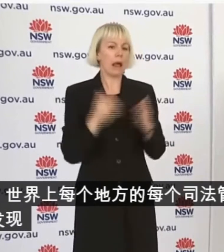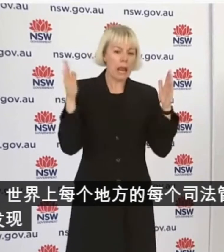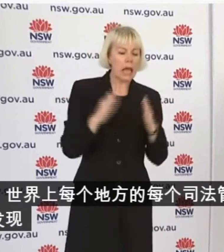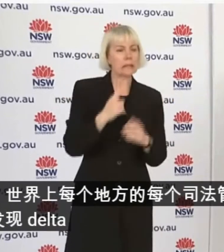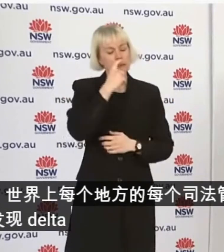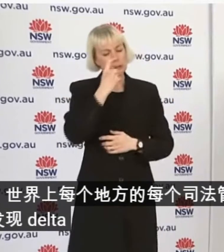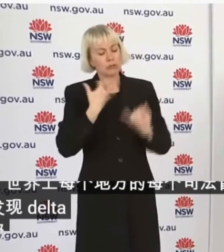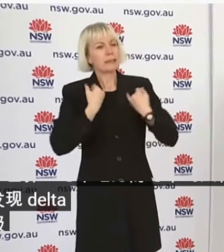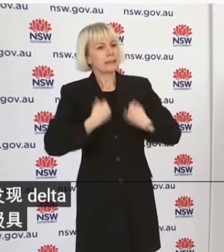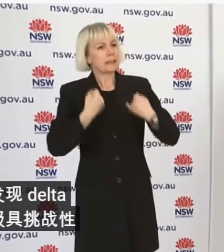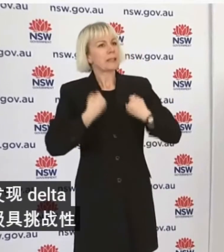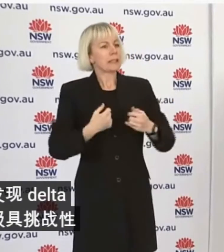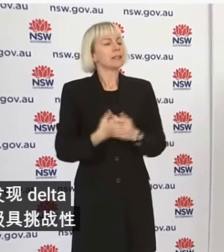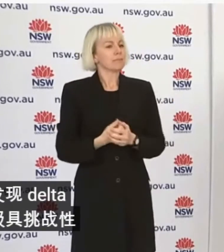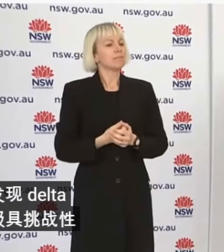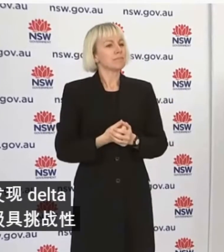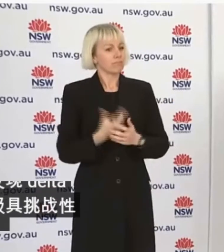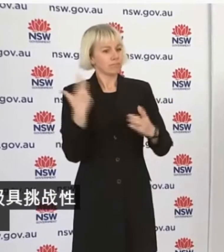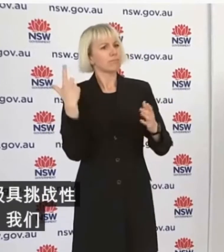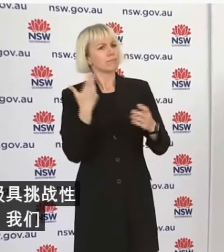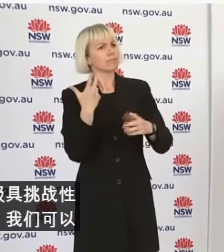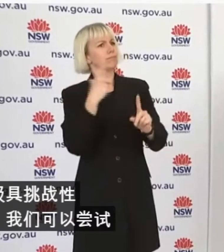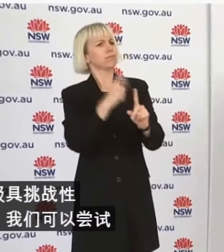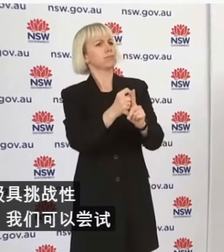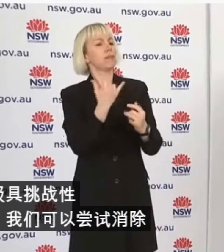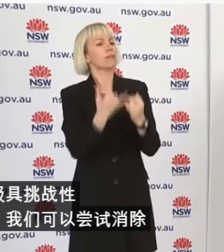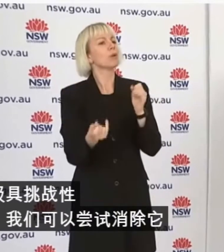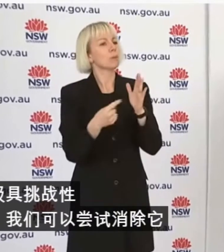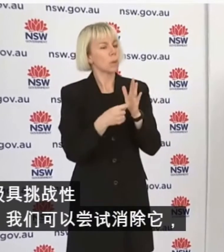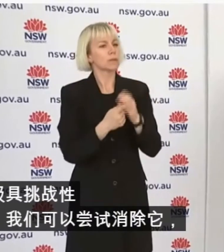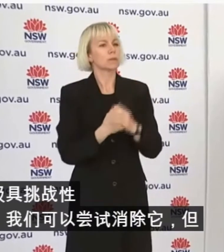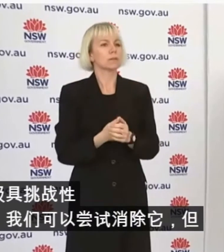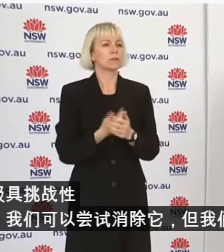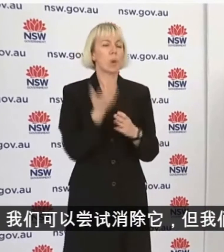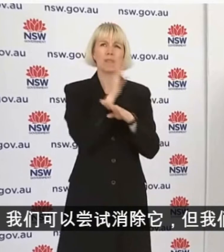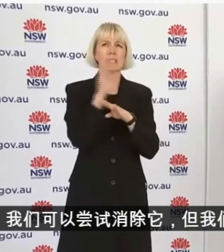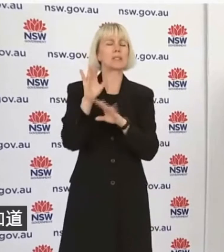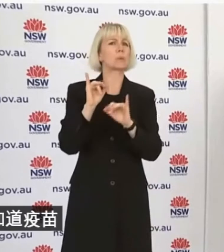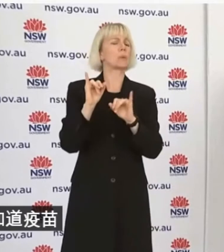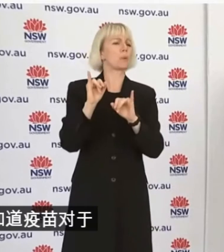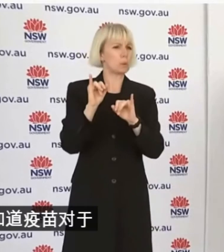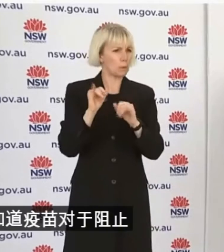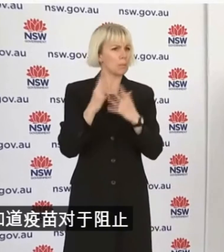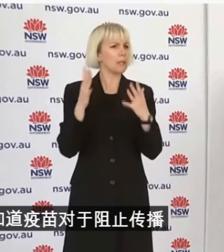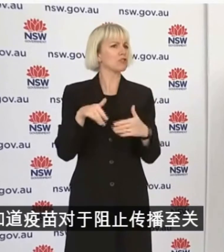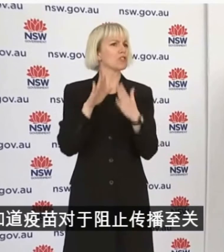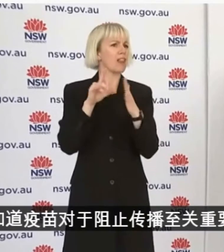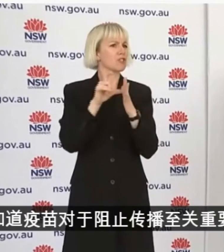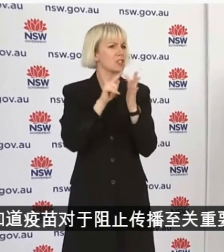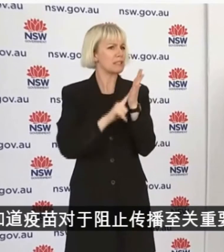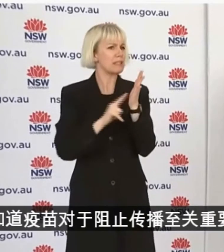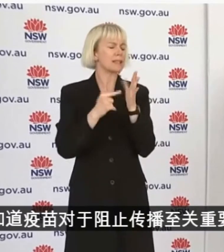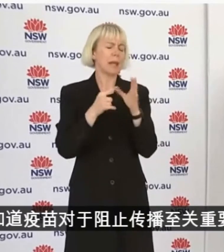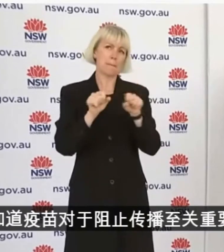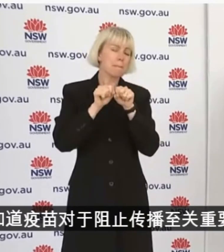world is finding Delta extremely challenging, and we can try and eliminate it, but we know that the vaccine is critical to